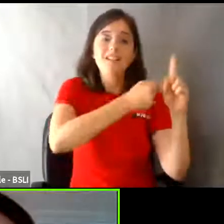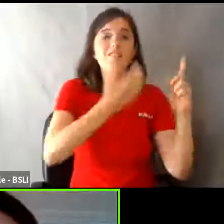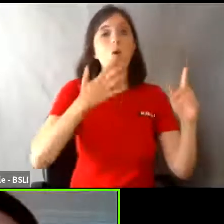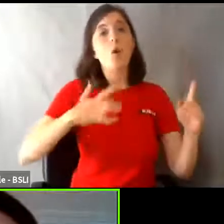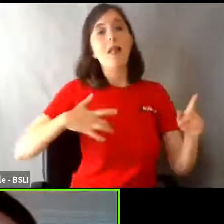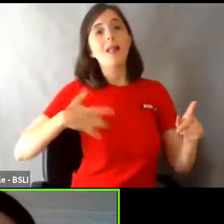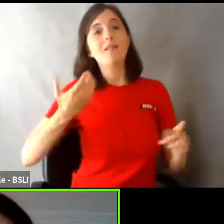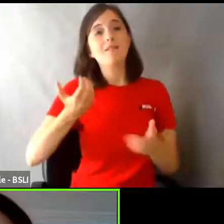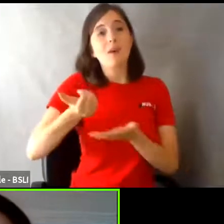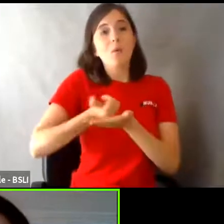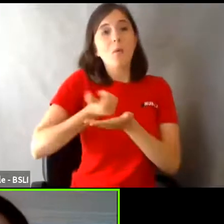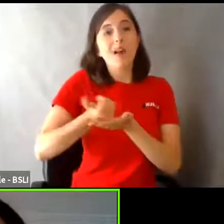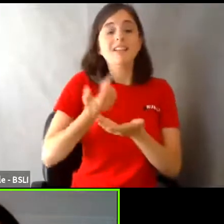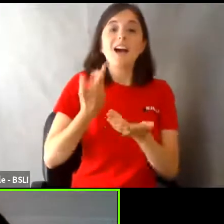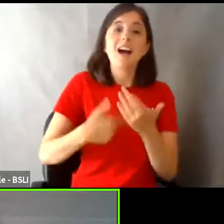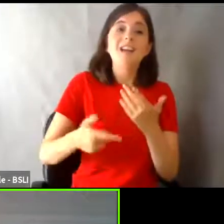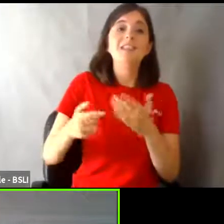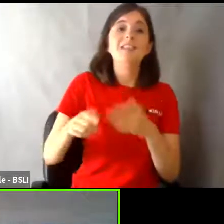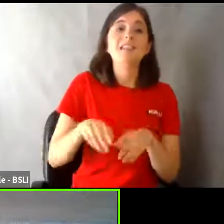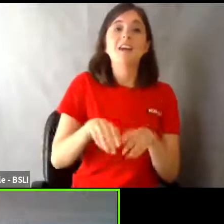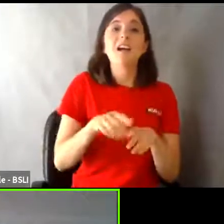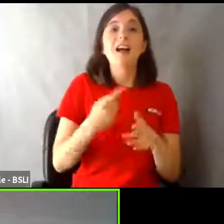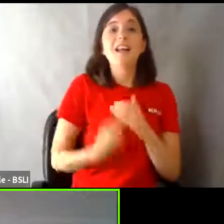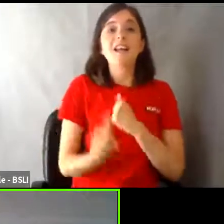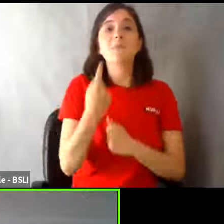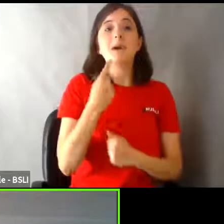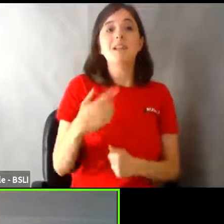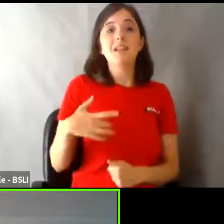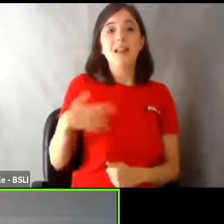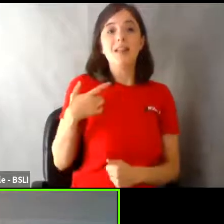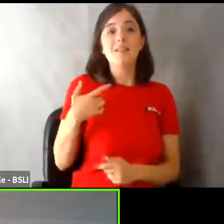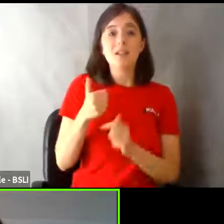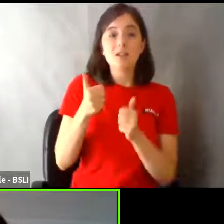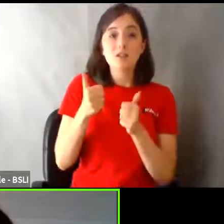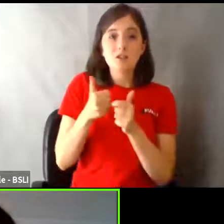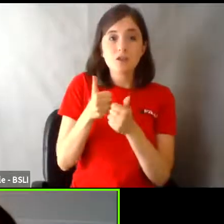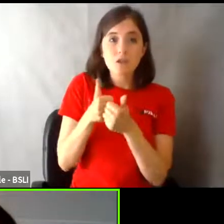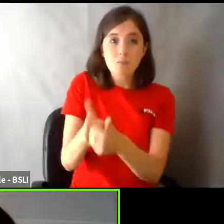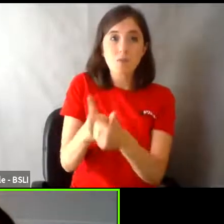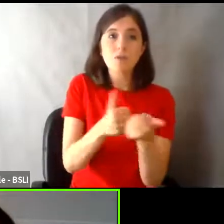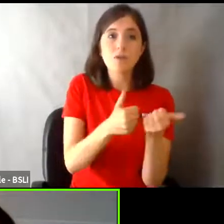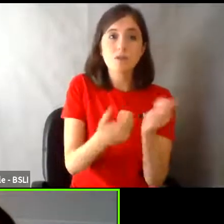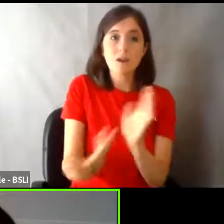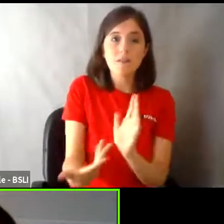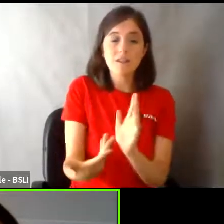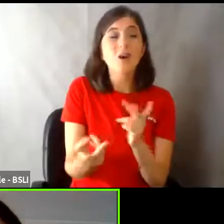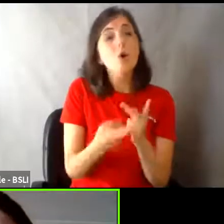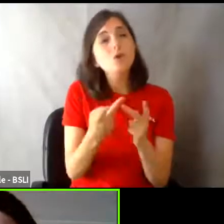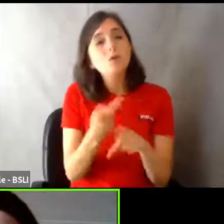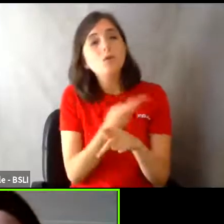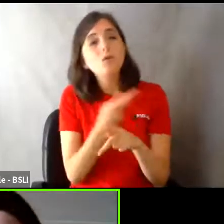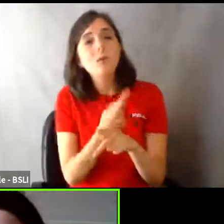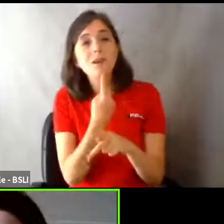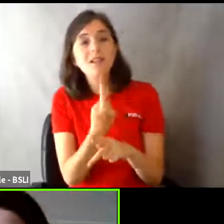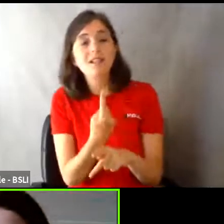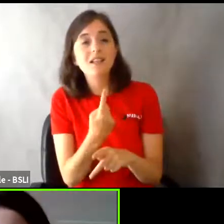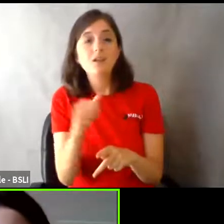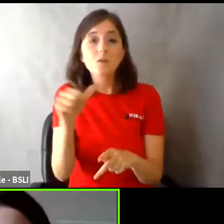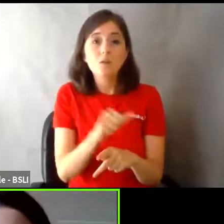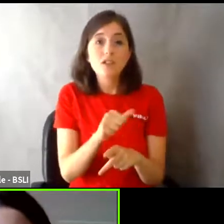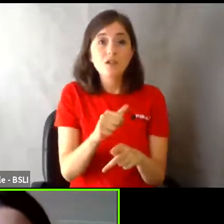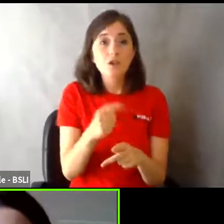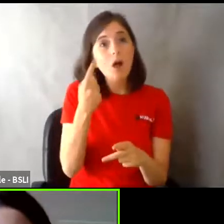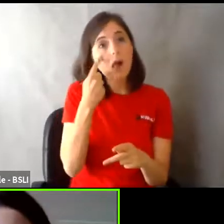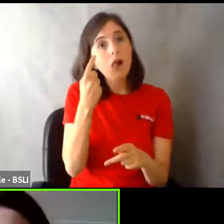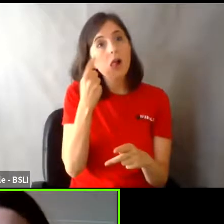Living Support Service, I would also like to reiterate what I mentioned earlier, that we should look out for the proposals